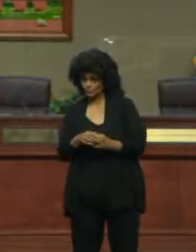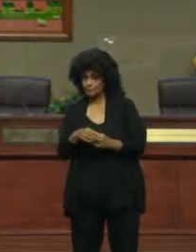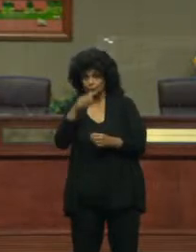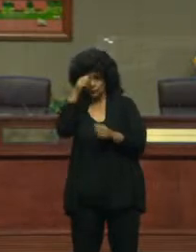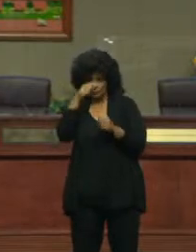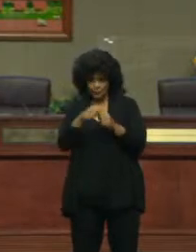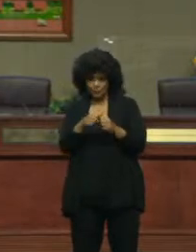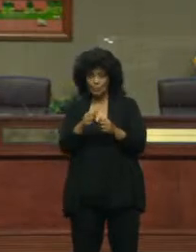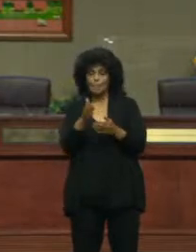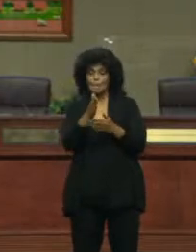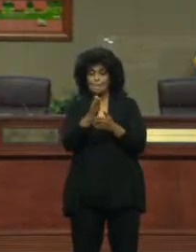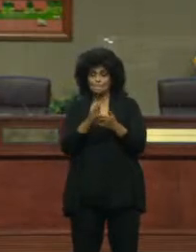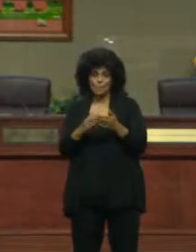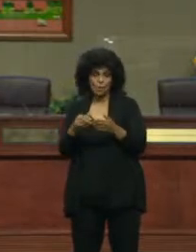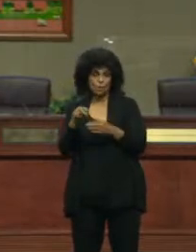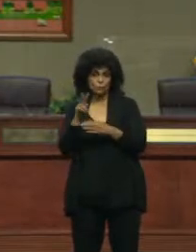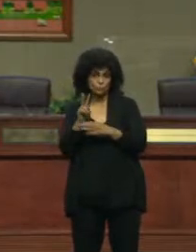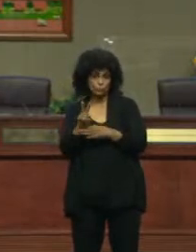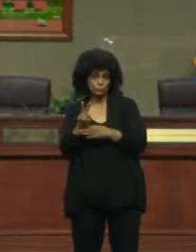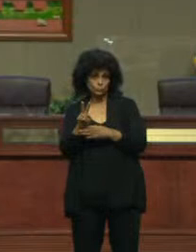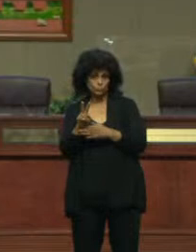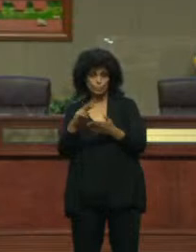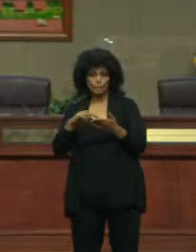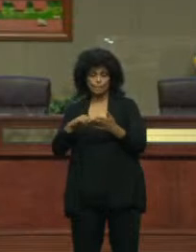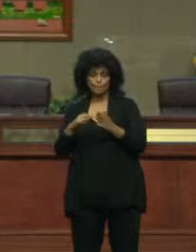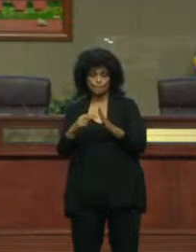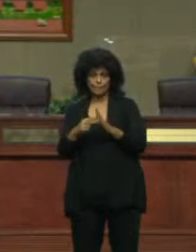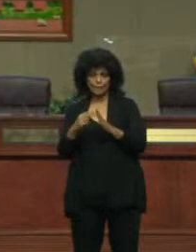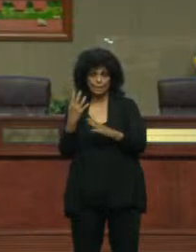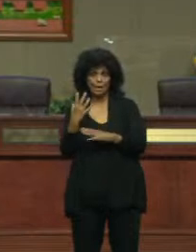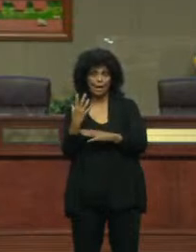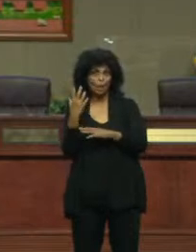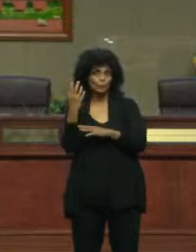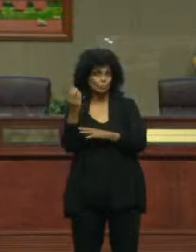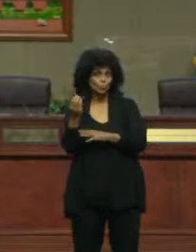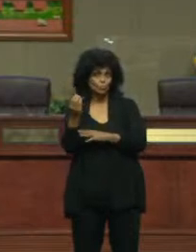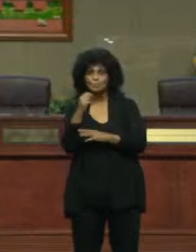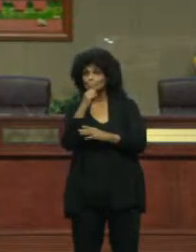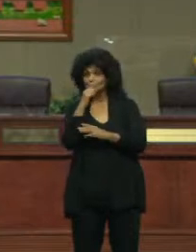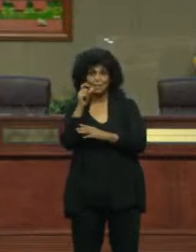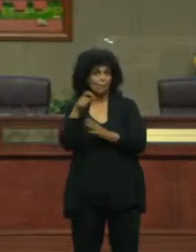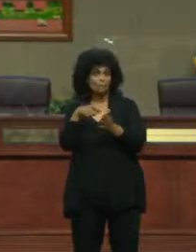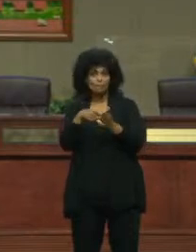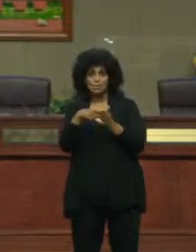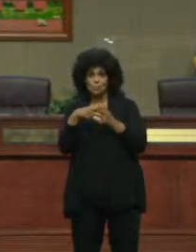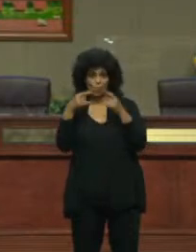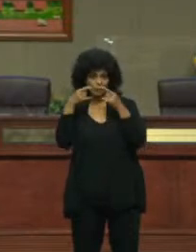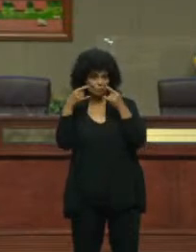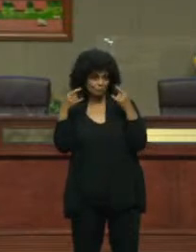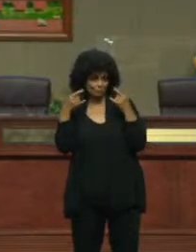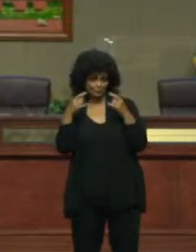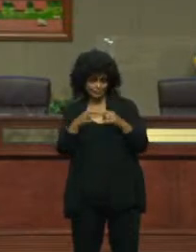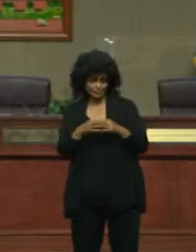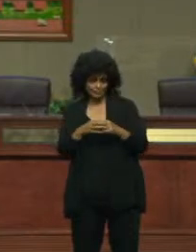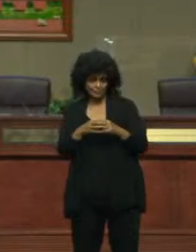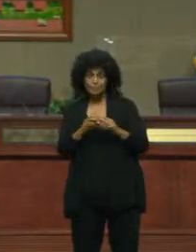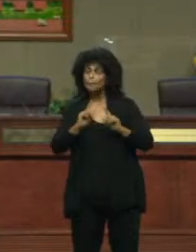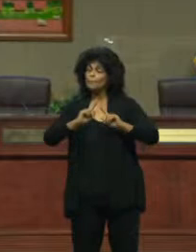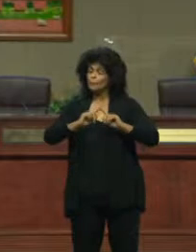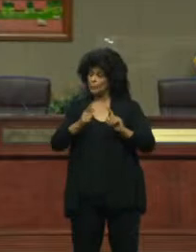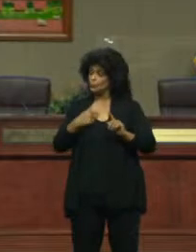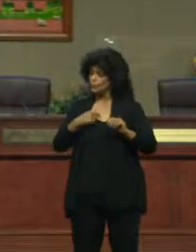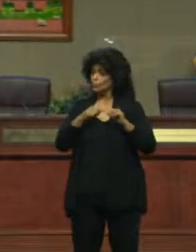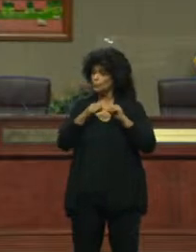facial coverings outdoors at that level. We do remain committed